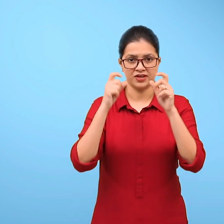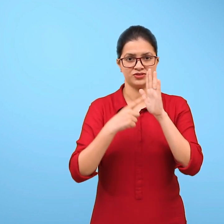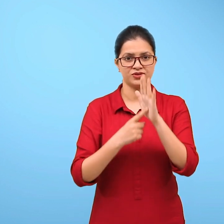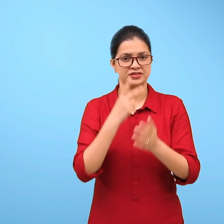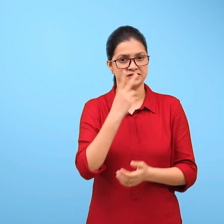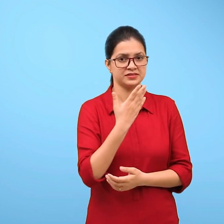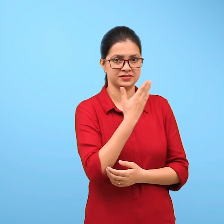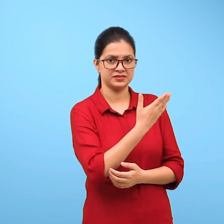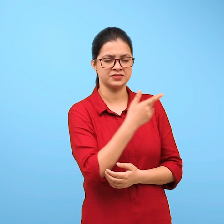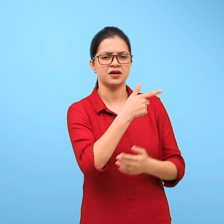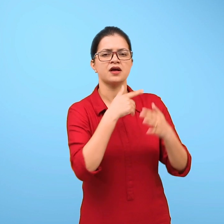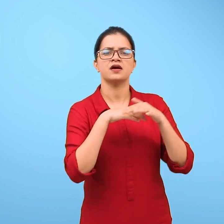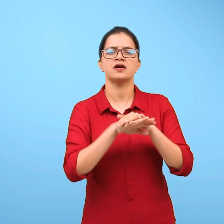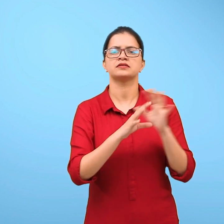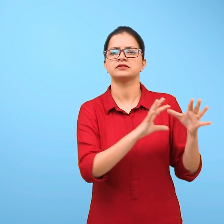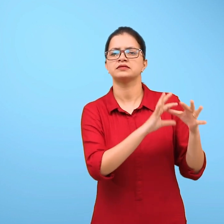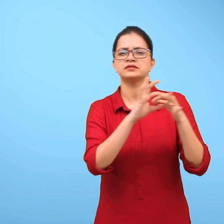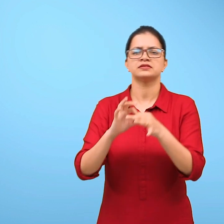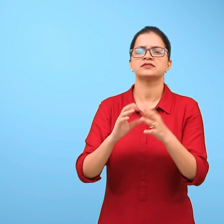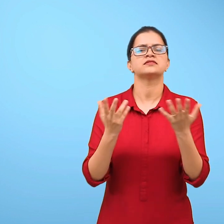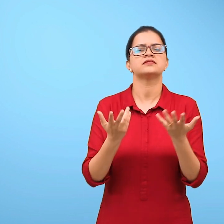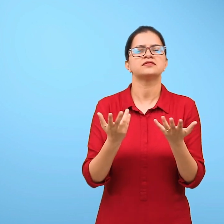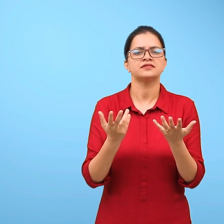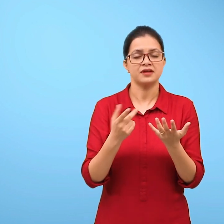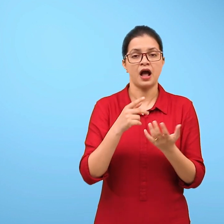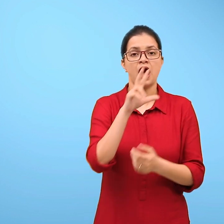Figure 8.7 shows the human skeleton.